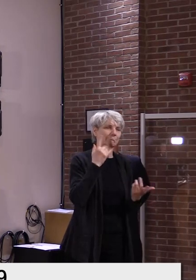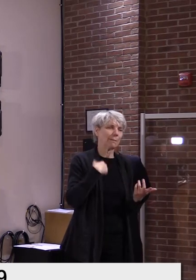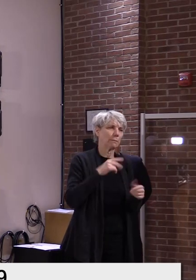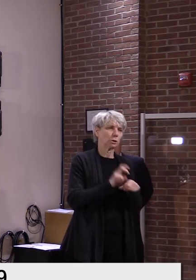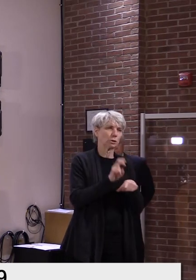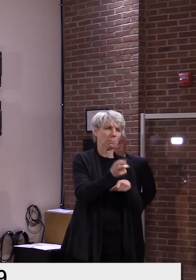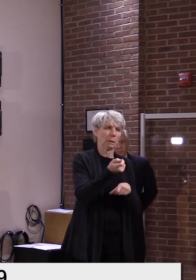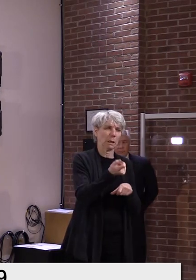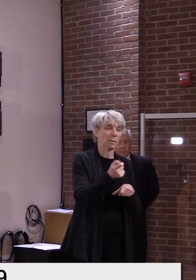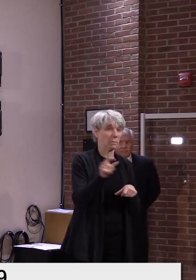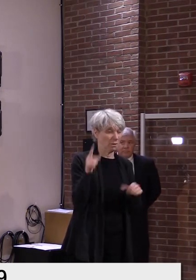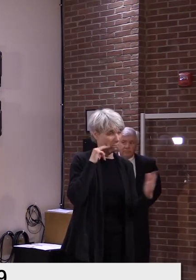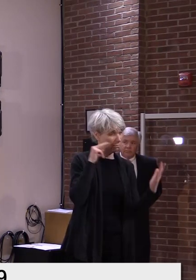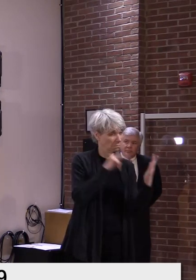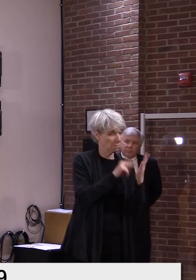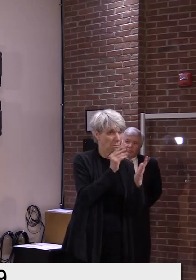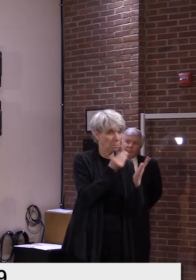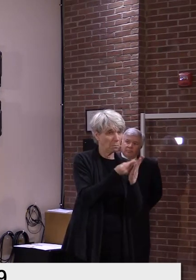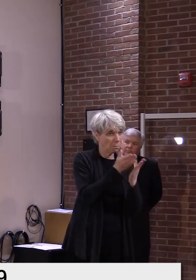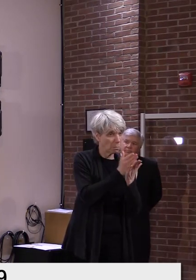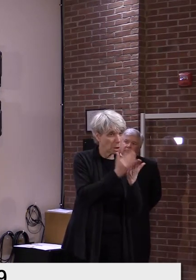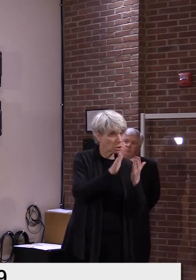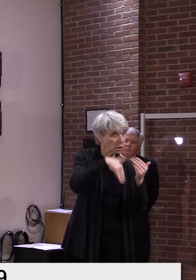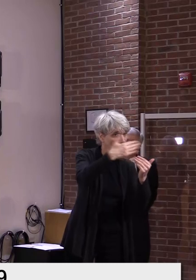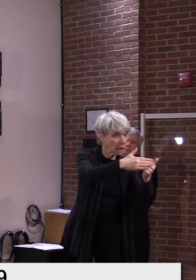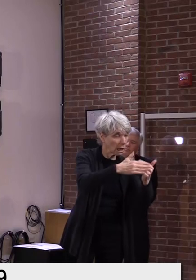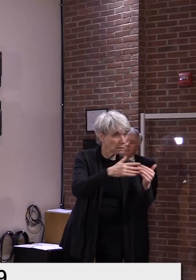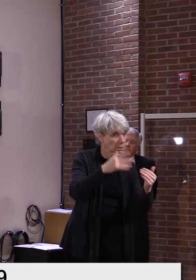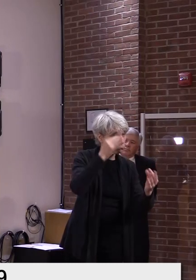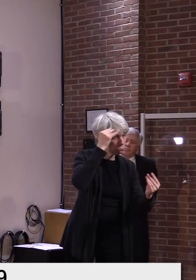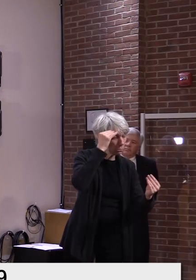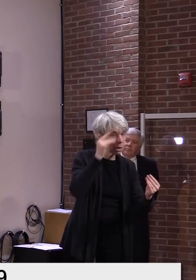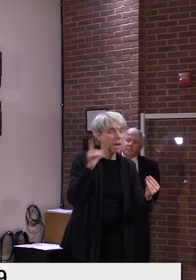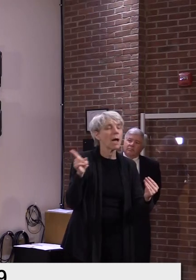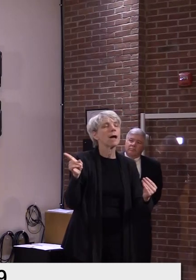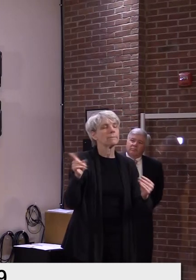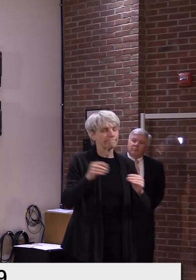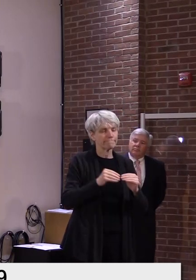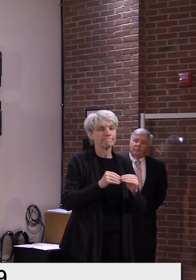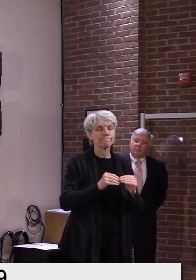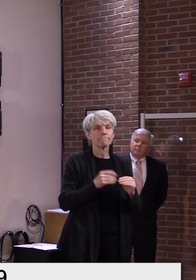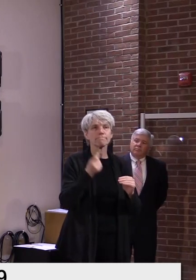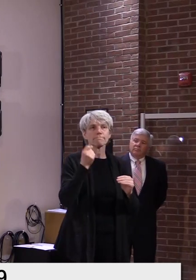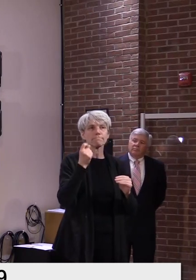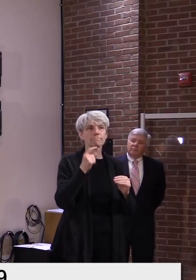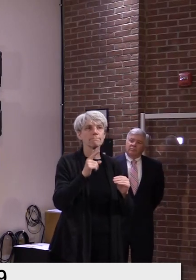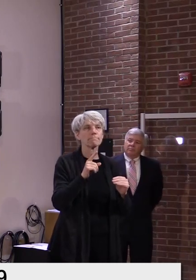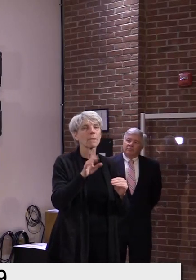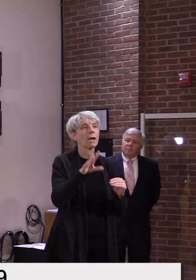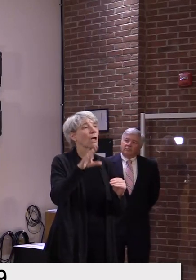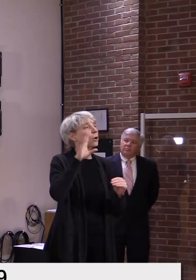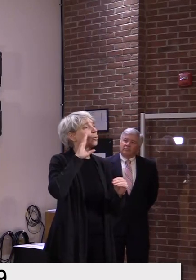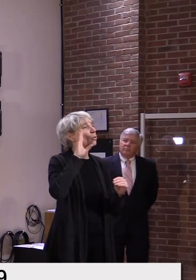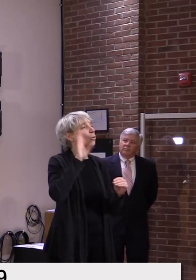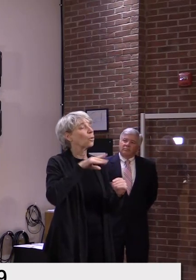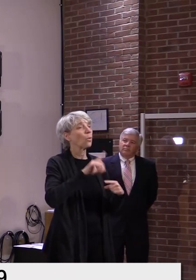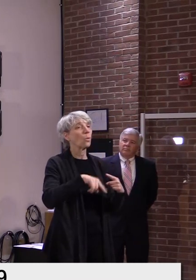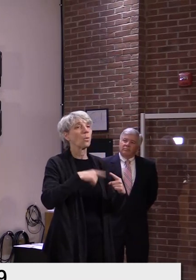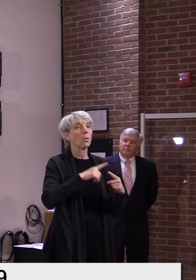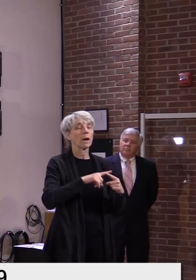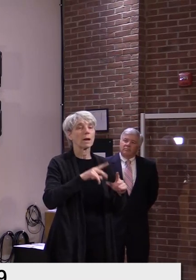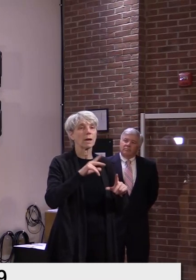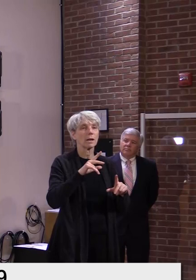are we at? You know, I haven't, and just so that everybody understands, I know when the budget or a piece